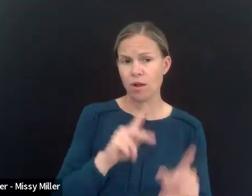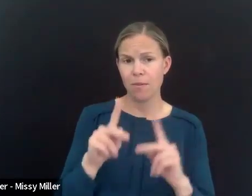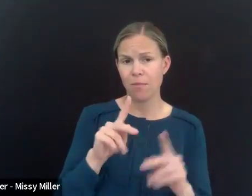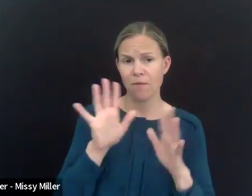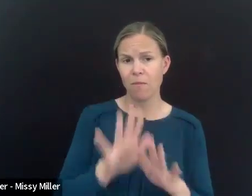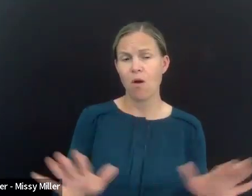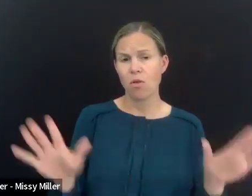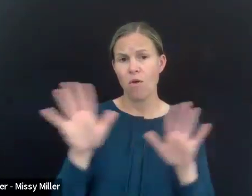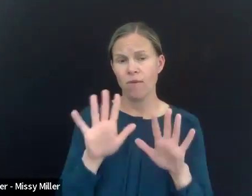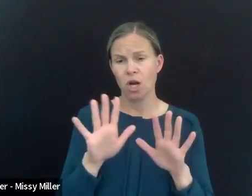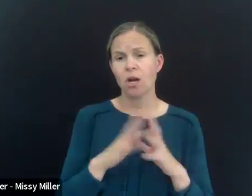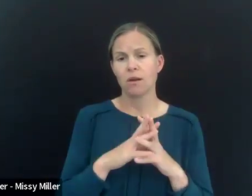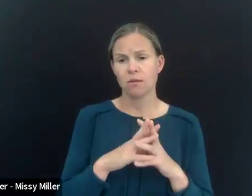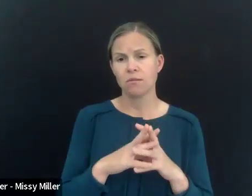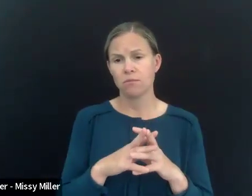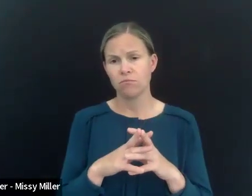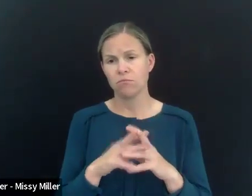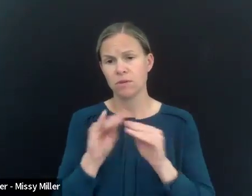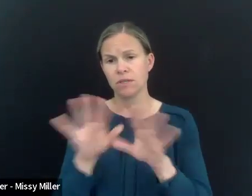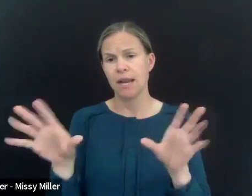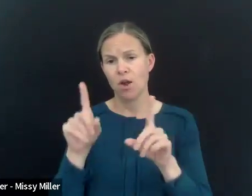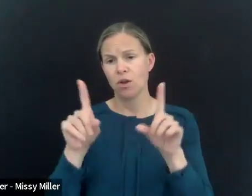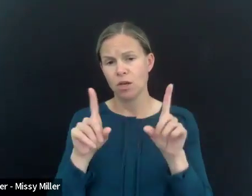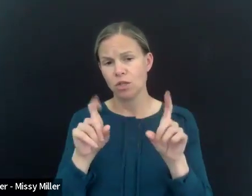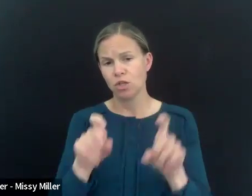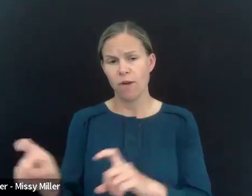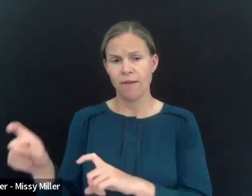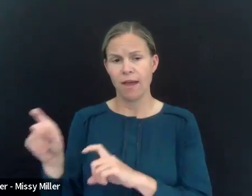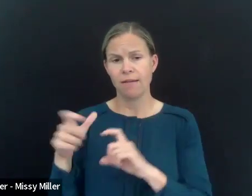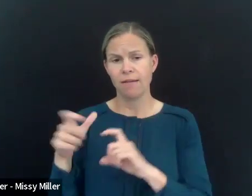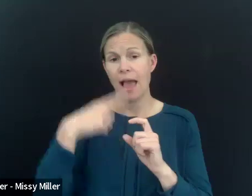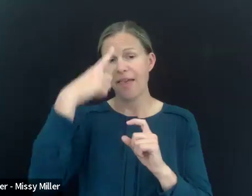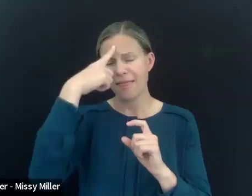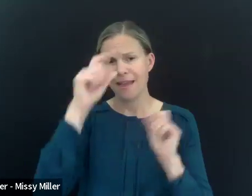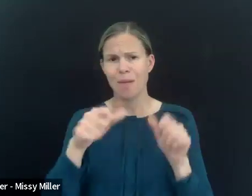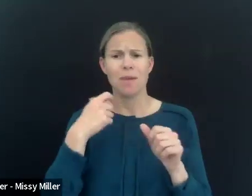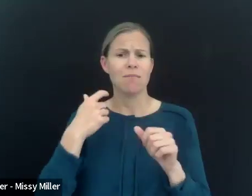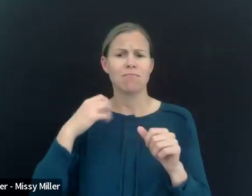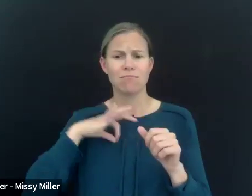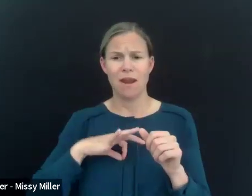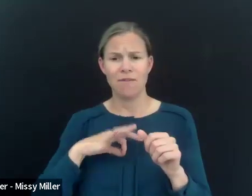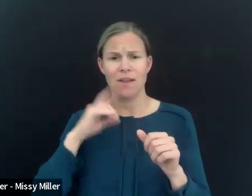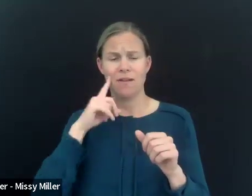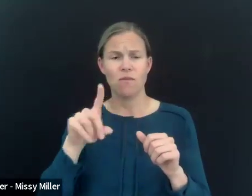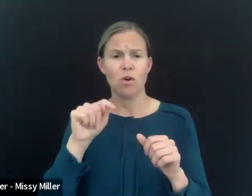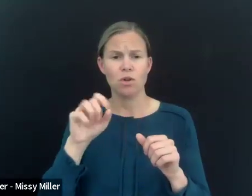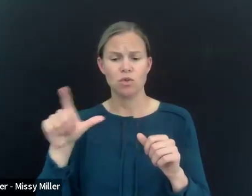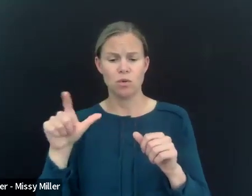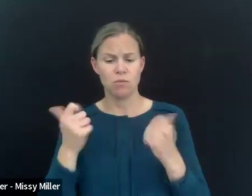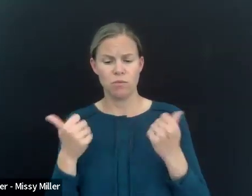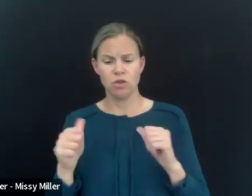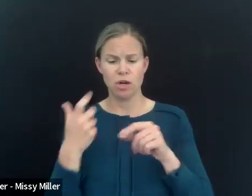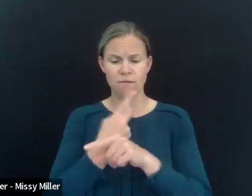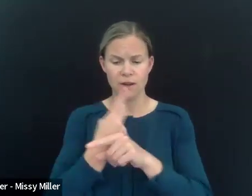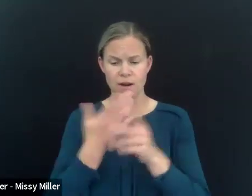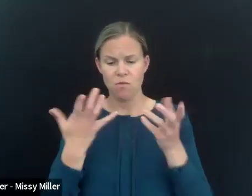did a survey, and I think it can be useful as a tool as folks try to sort of make sense of, what's